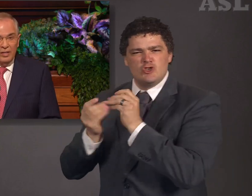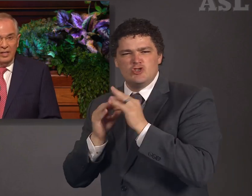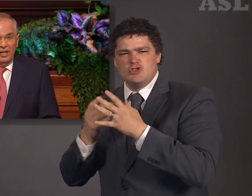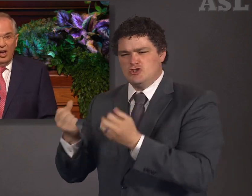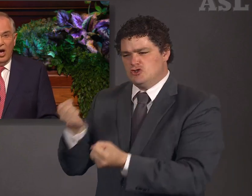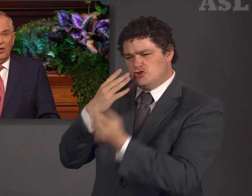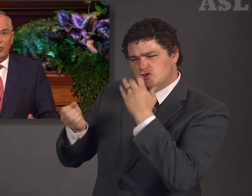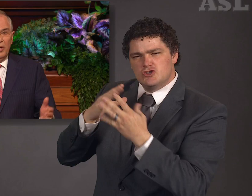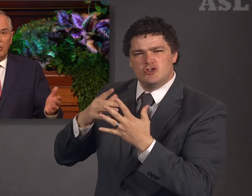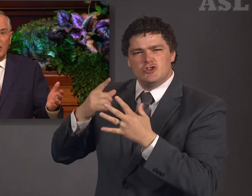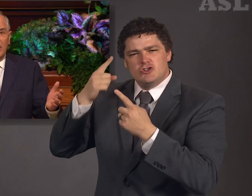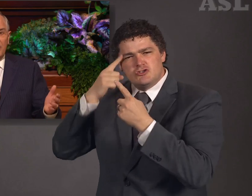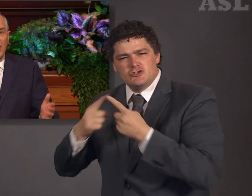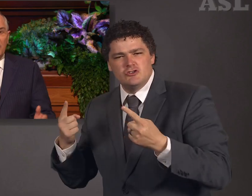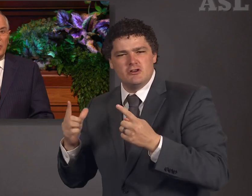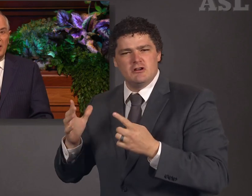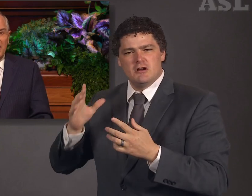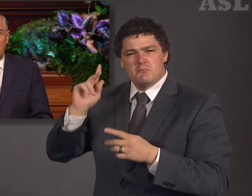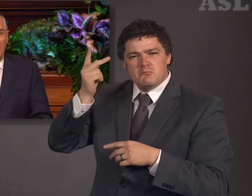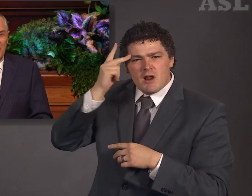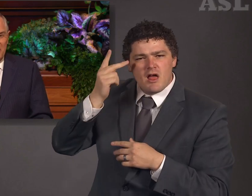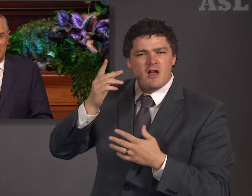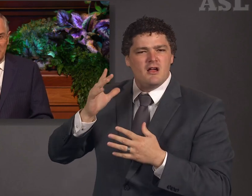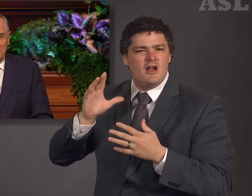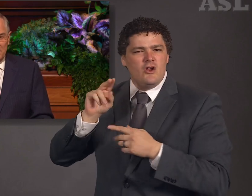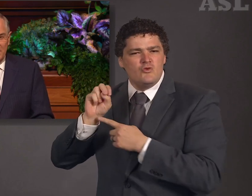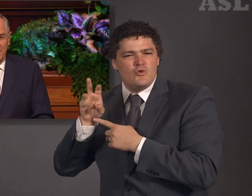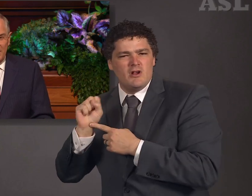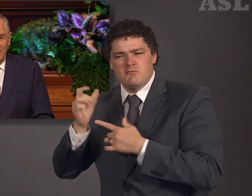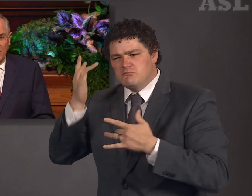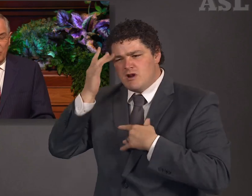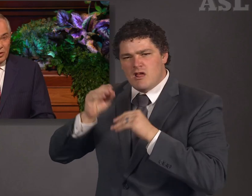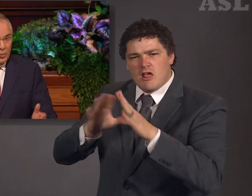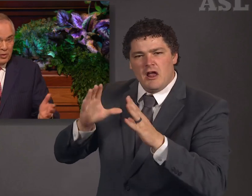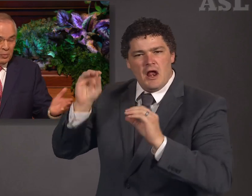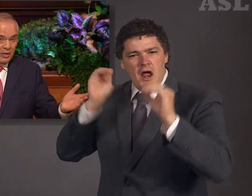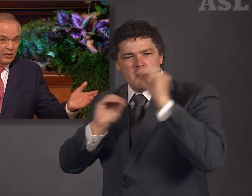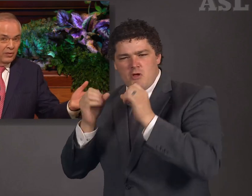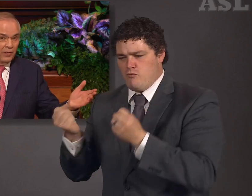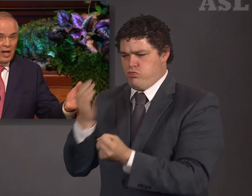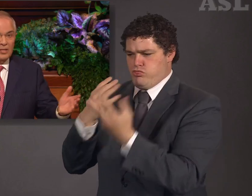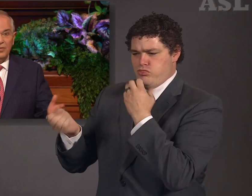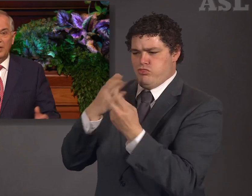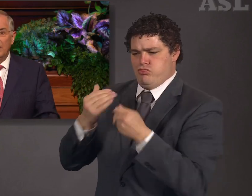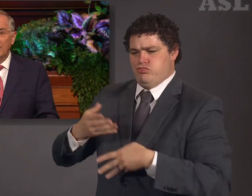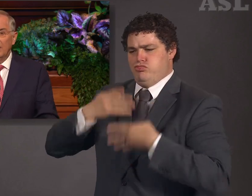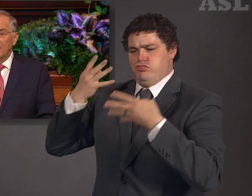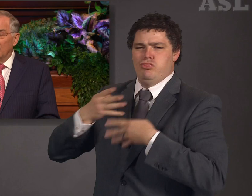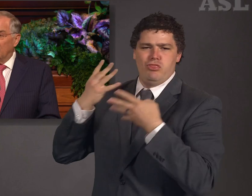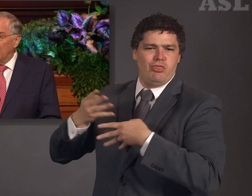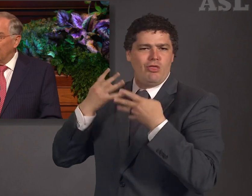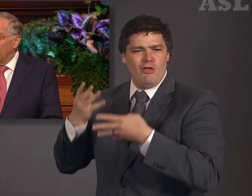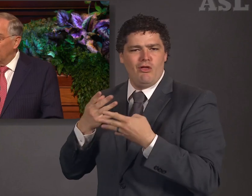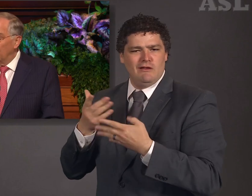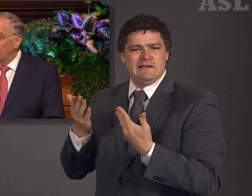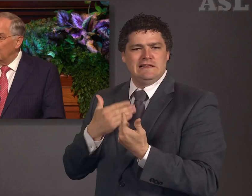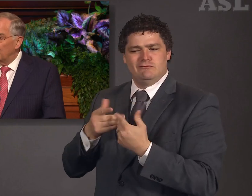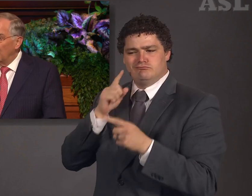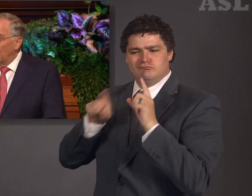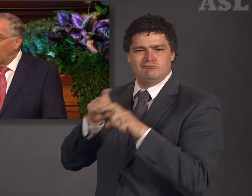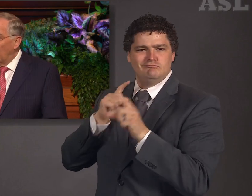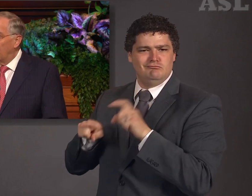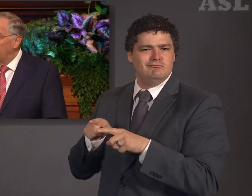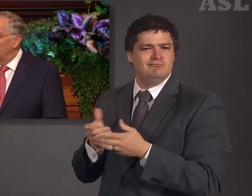anger are frequently thundering in our ears. Whether with political philosophy, people in the